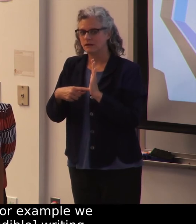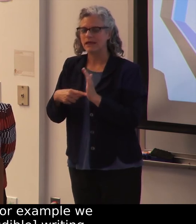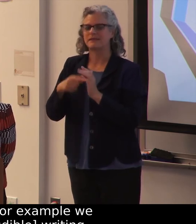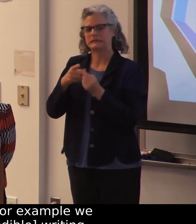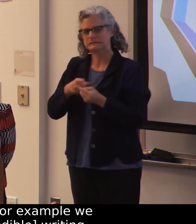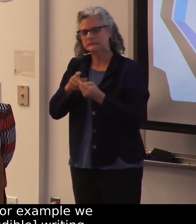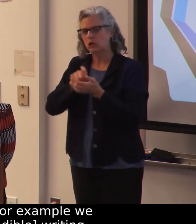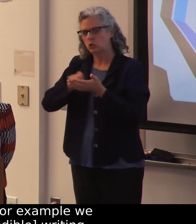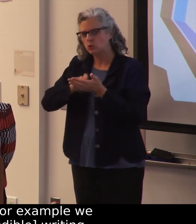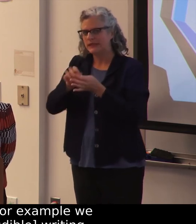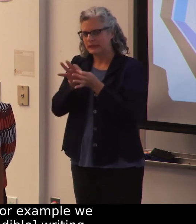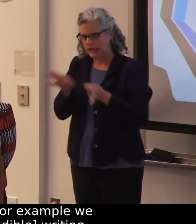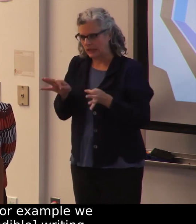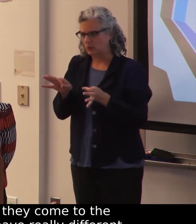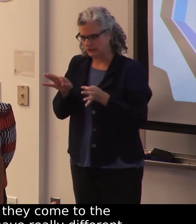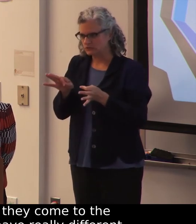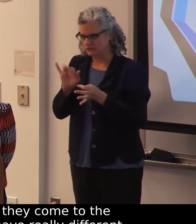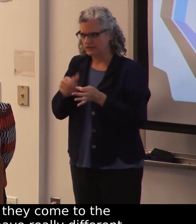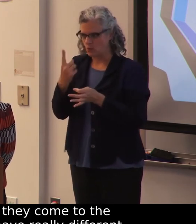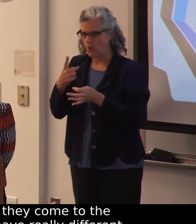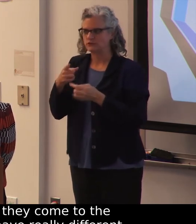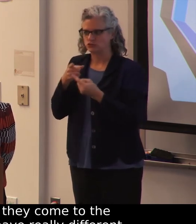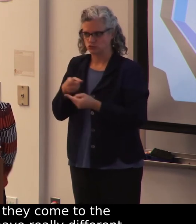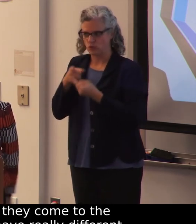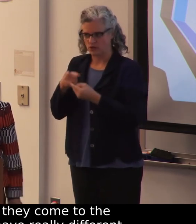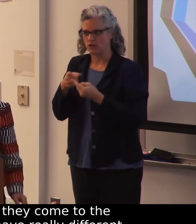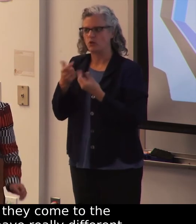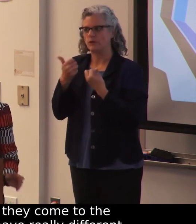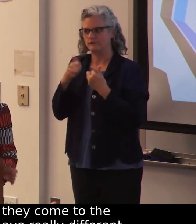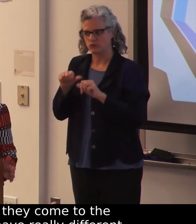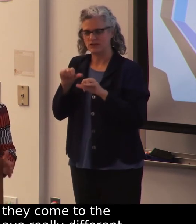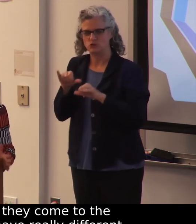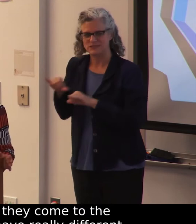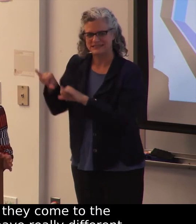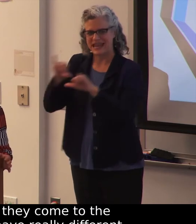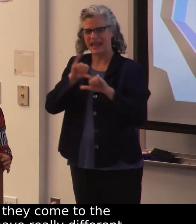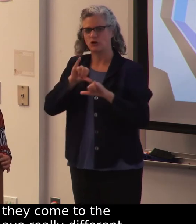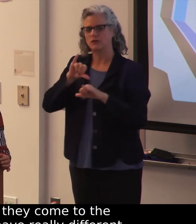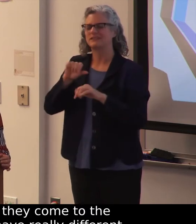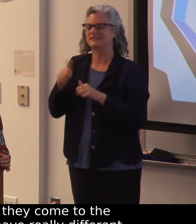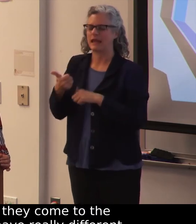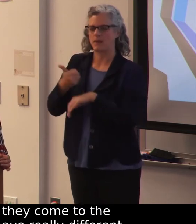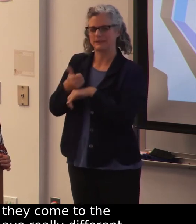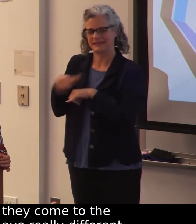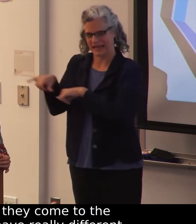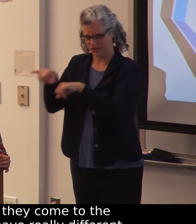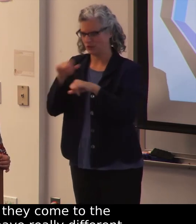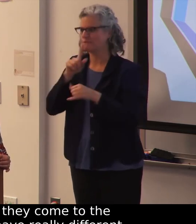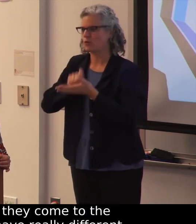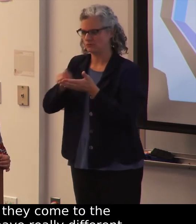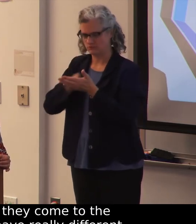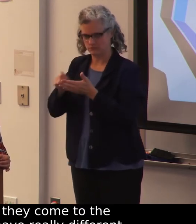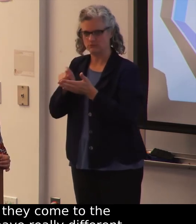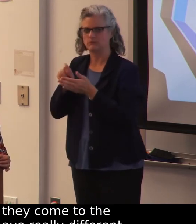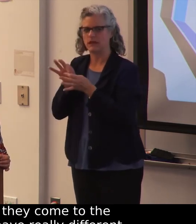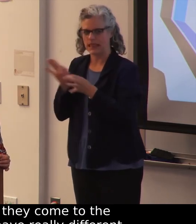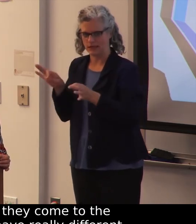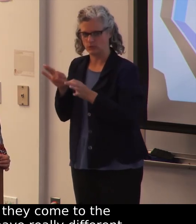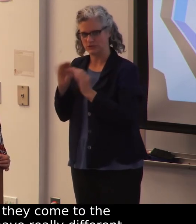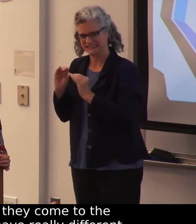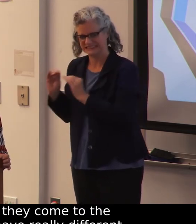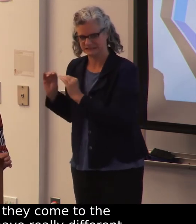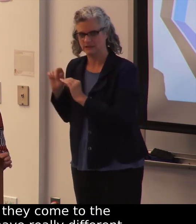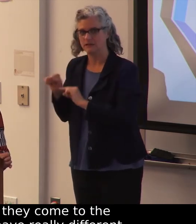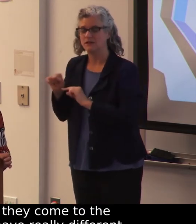language or reading language, whereas students, when they come to the classroom, they have